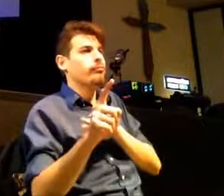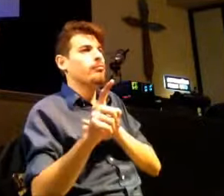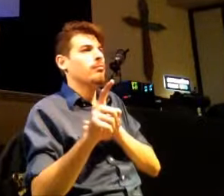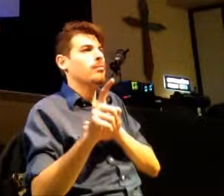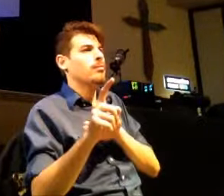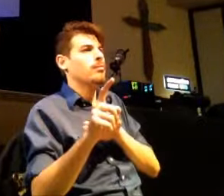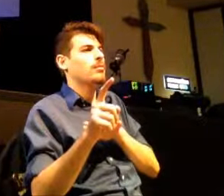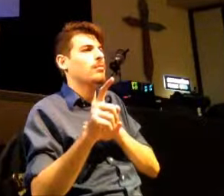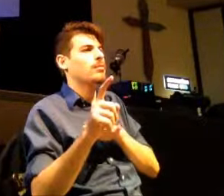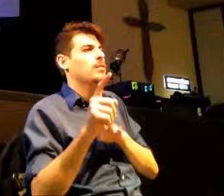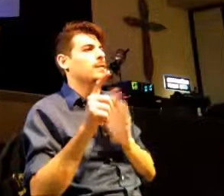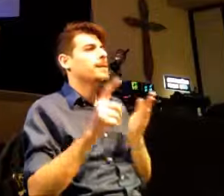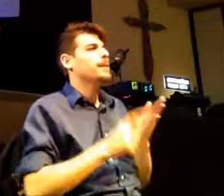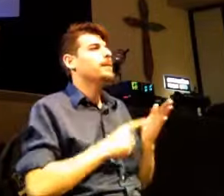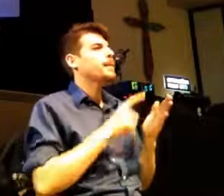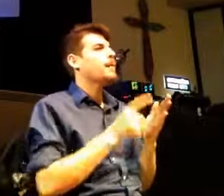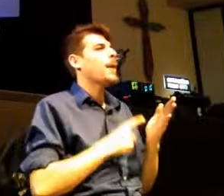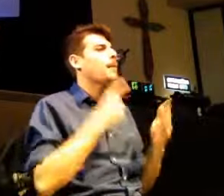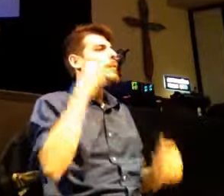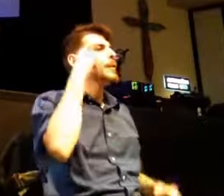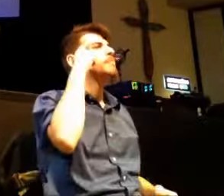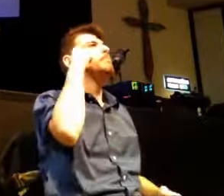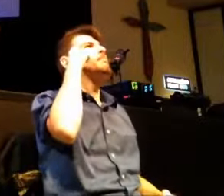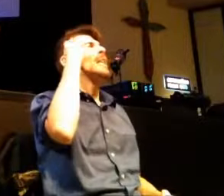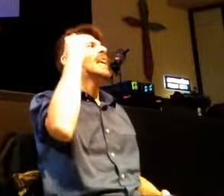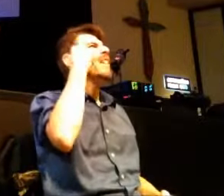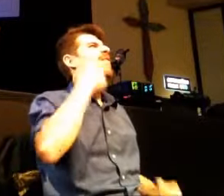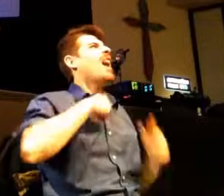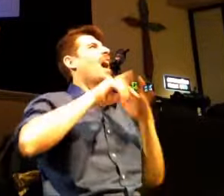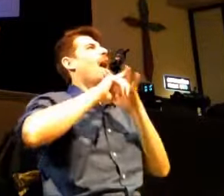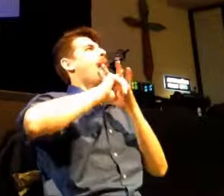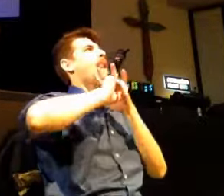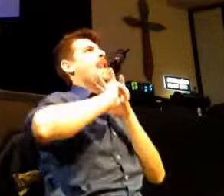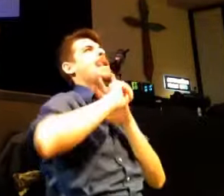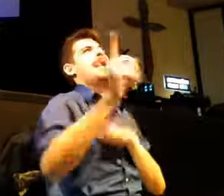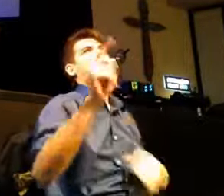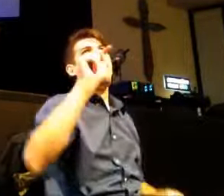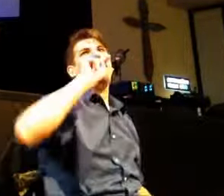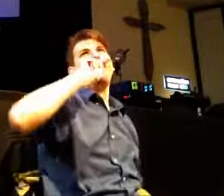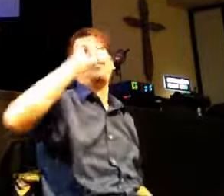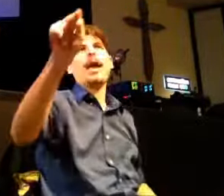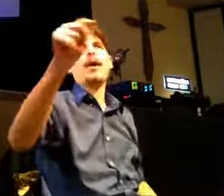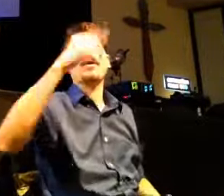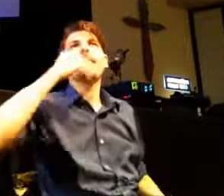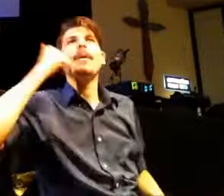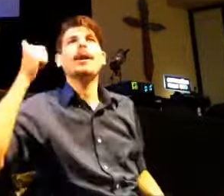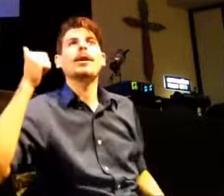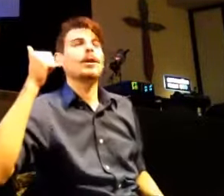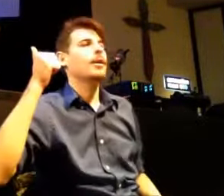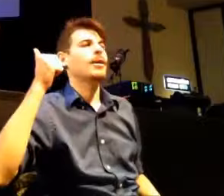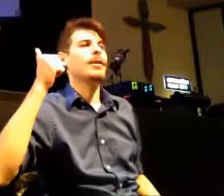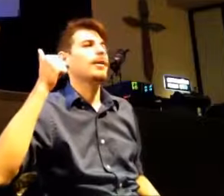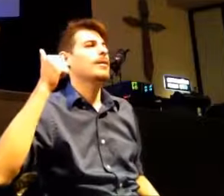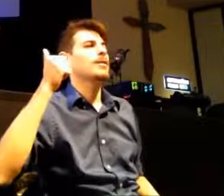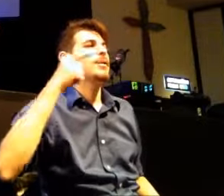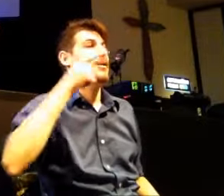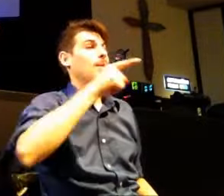just run over here and I get away from it, it'll all be better. But have you noticed this? As you run away from those